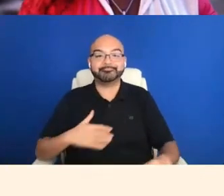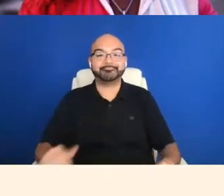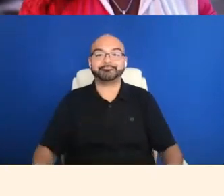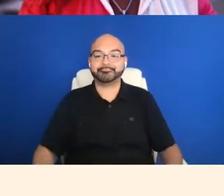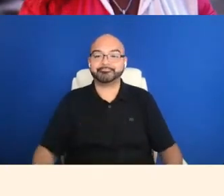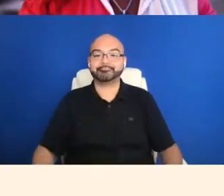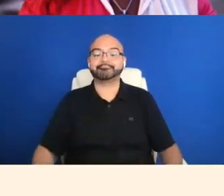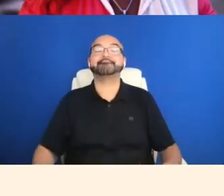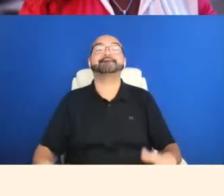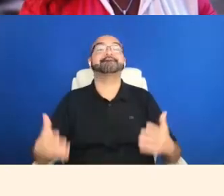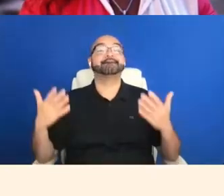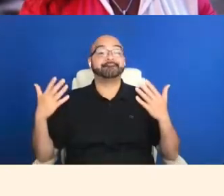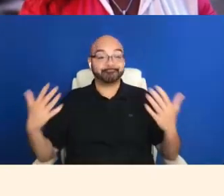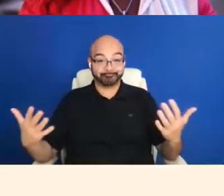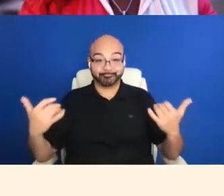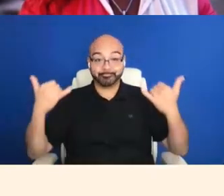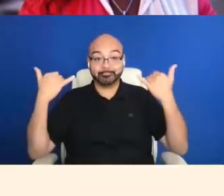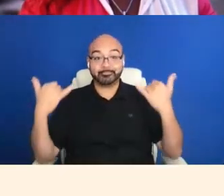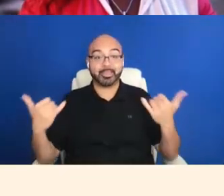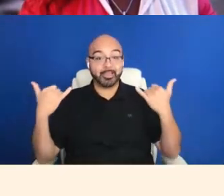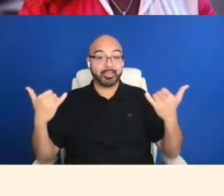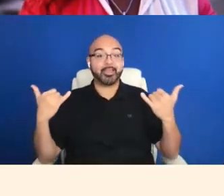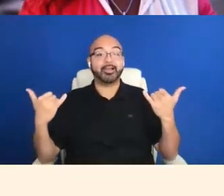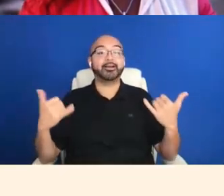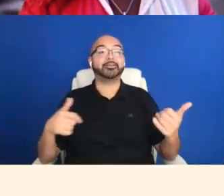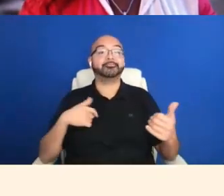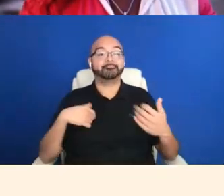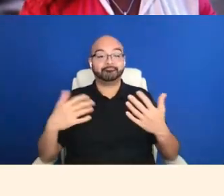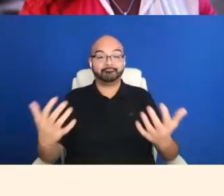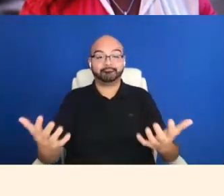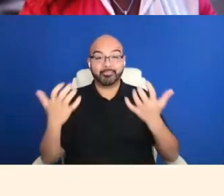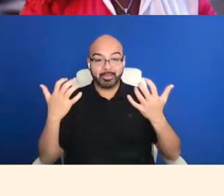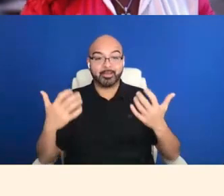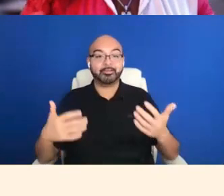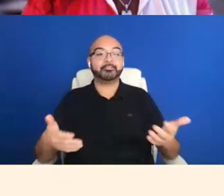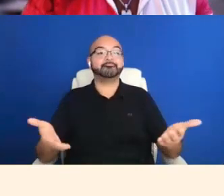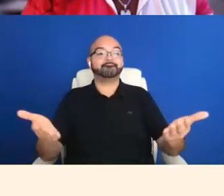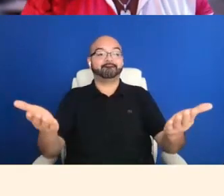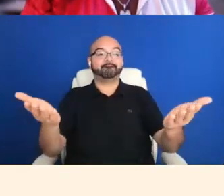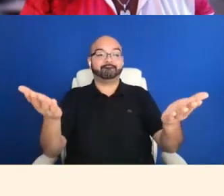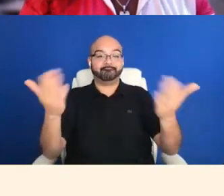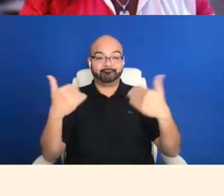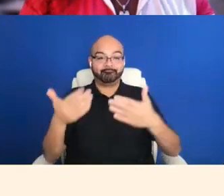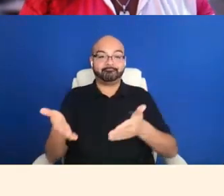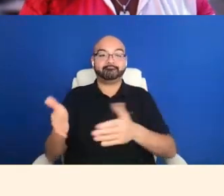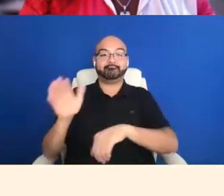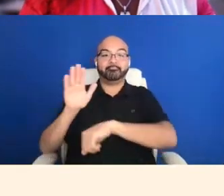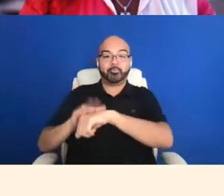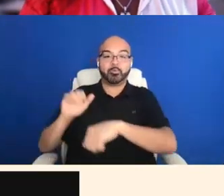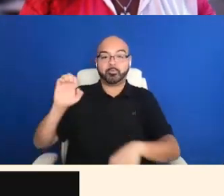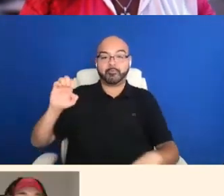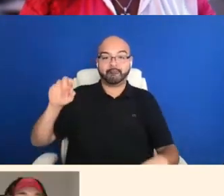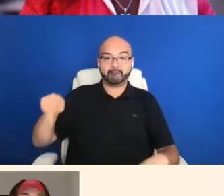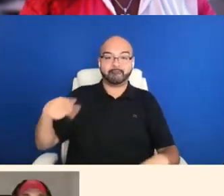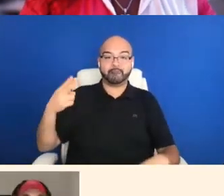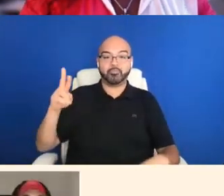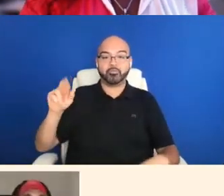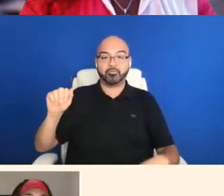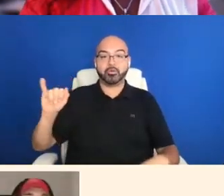So at this time, I would actually like to welcome Ephraim back in.